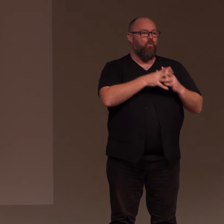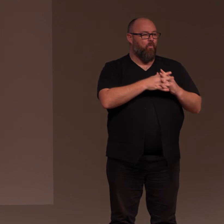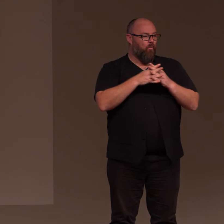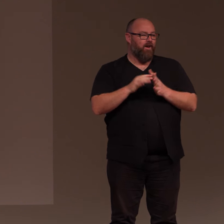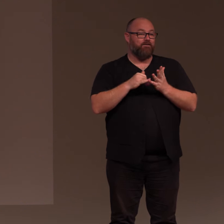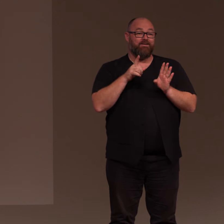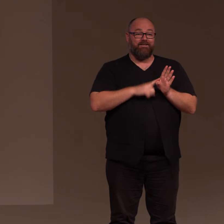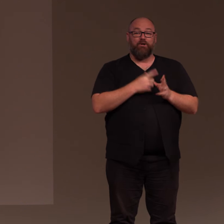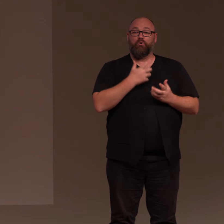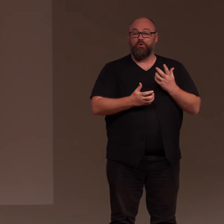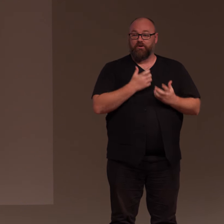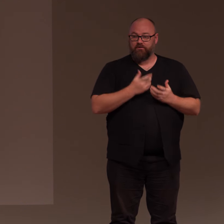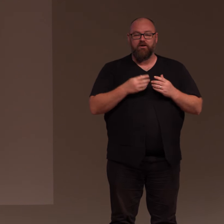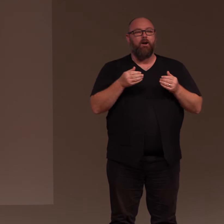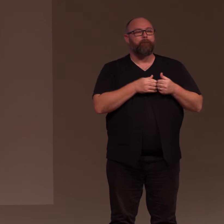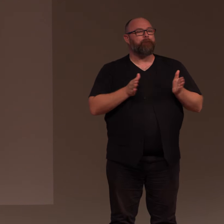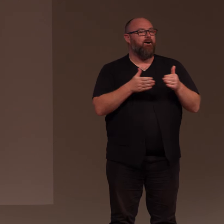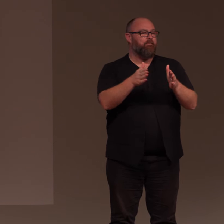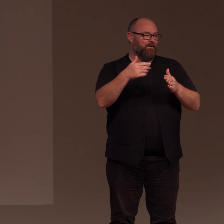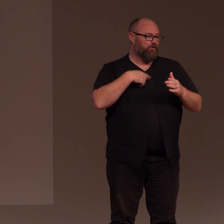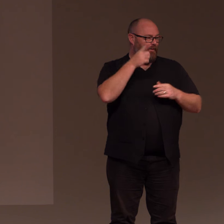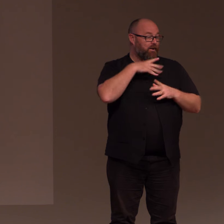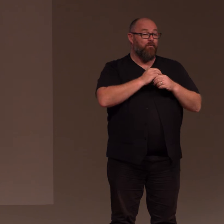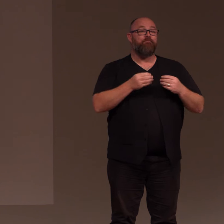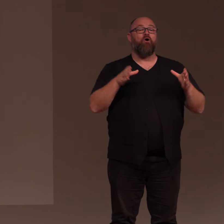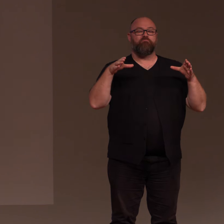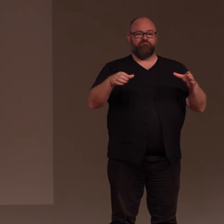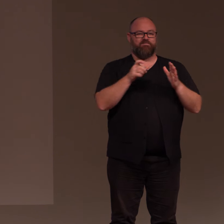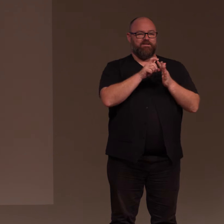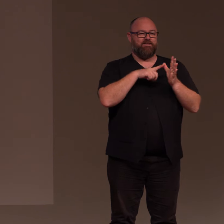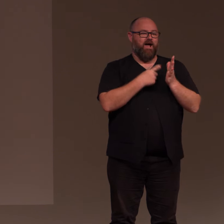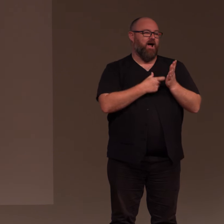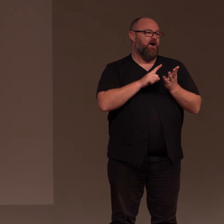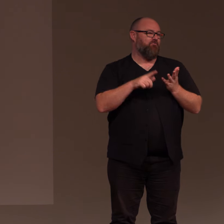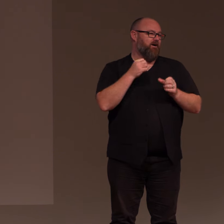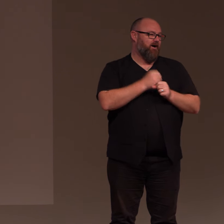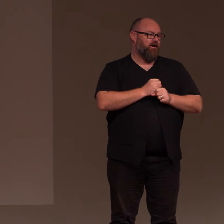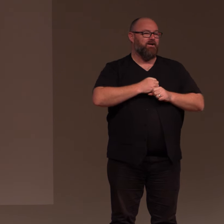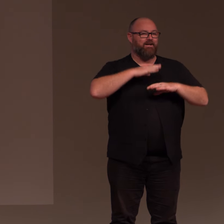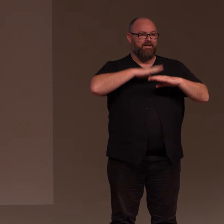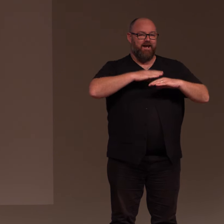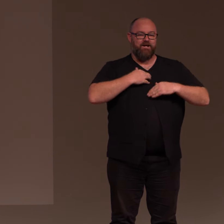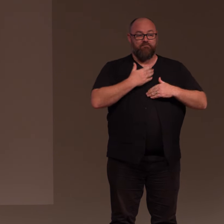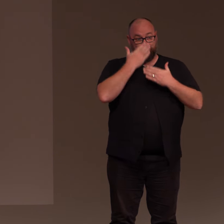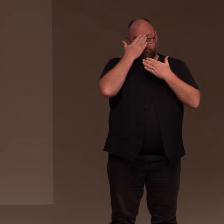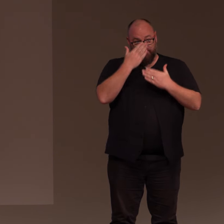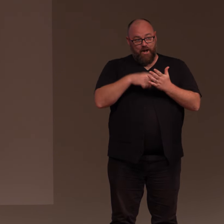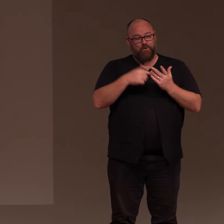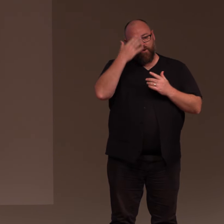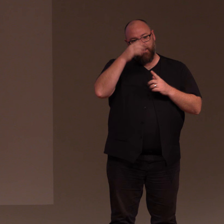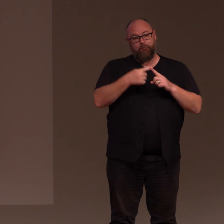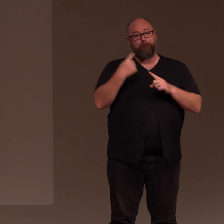today, the lands of the Burramattagal people of the Darug Nation, and I would like to pay my respects to elders past, present and